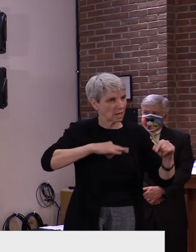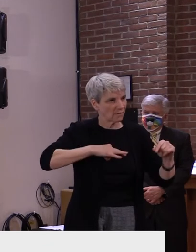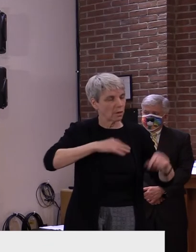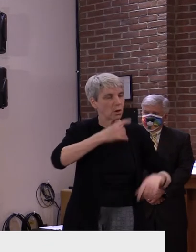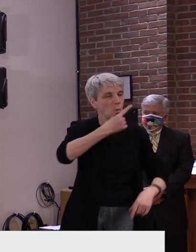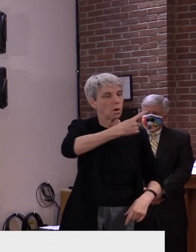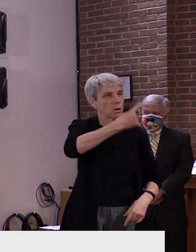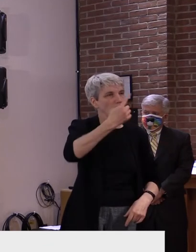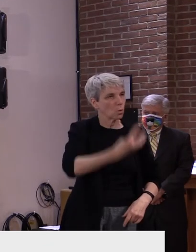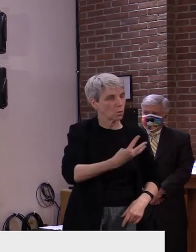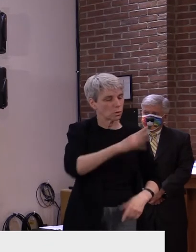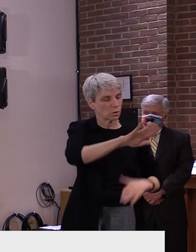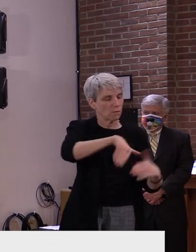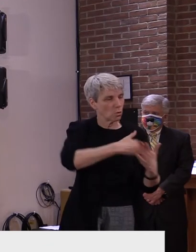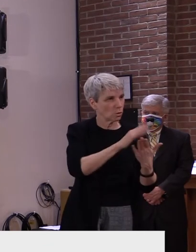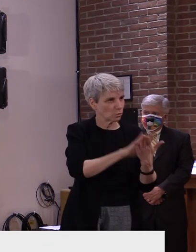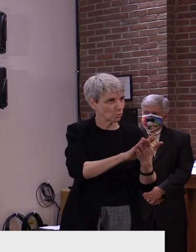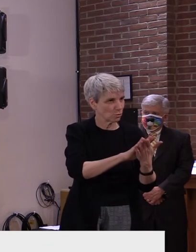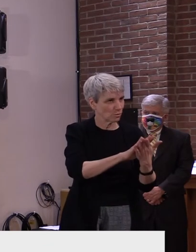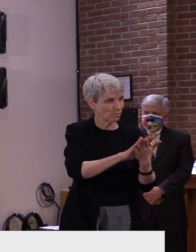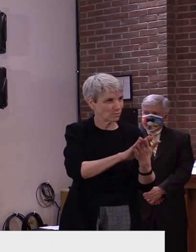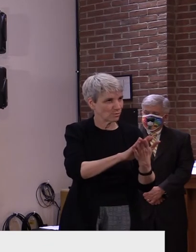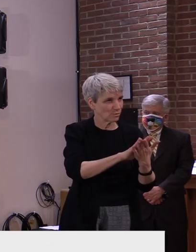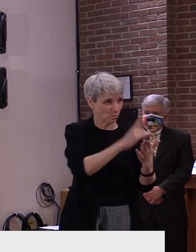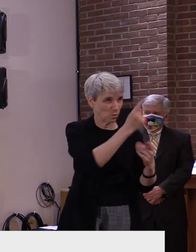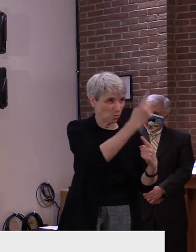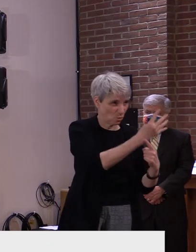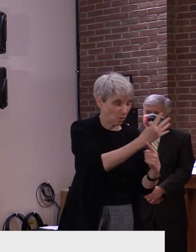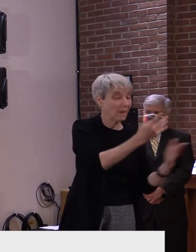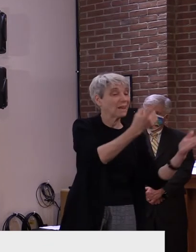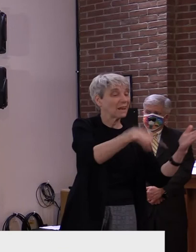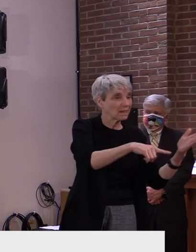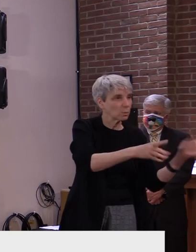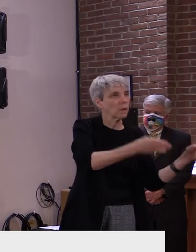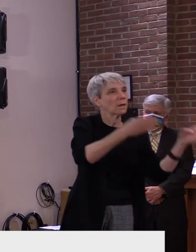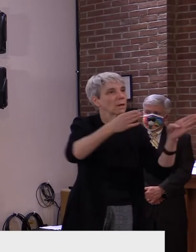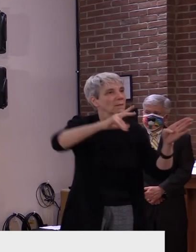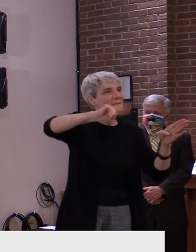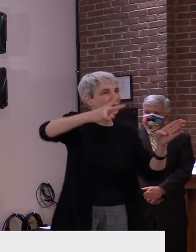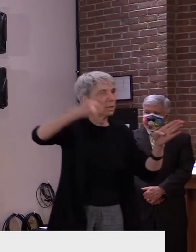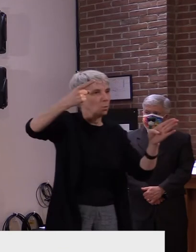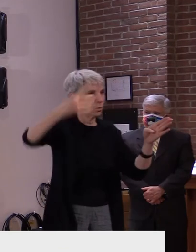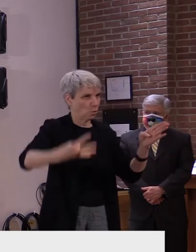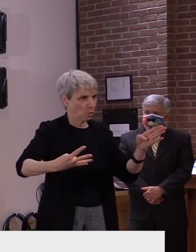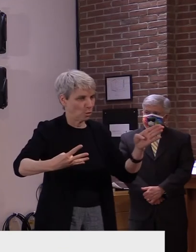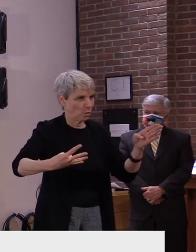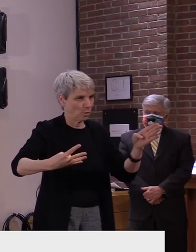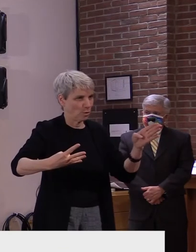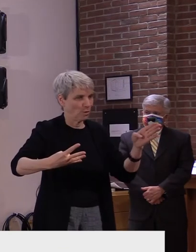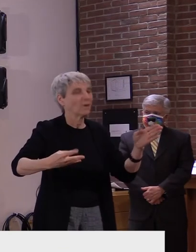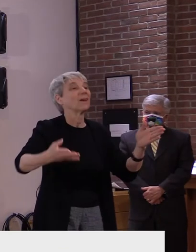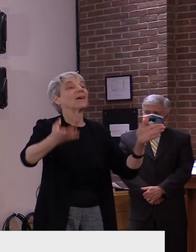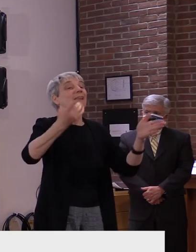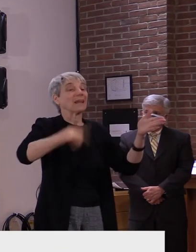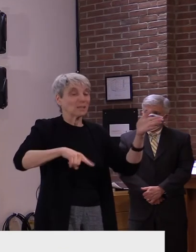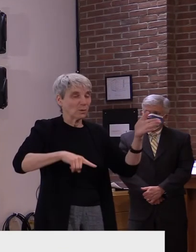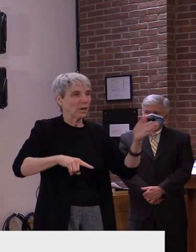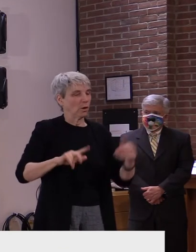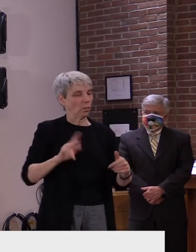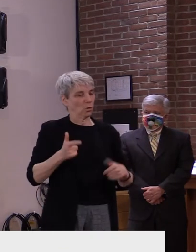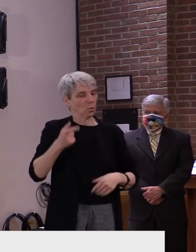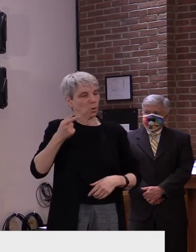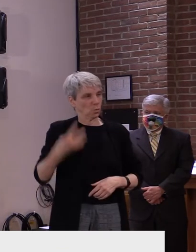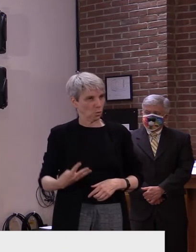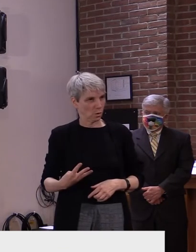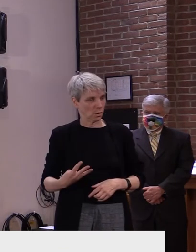staff and all schools will have been tested so that is a rolling kind of arrangement but it's meant to